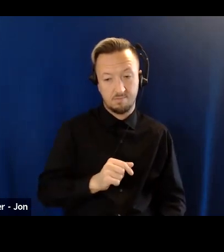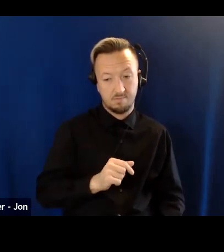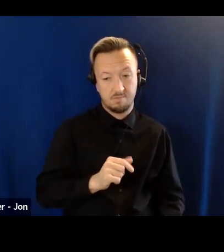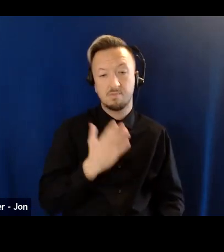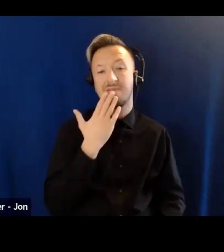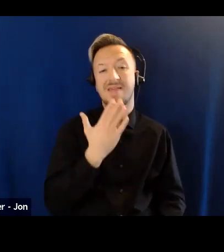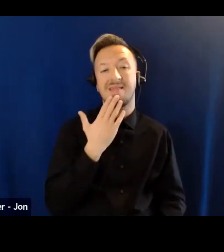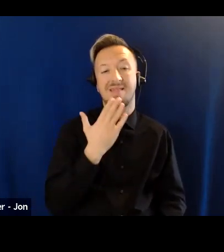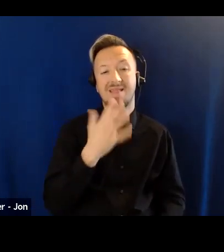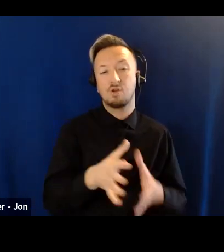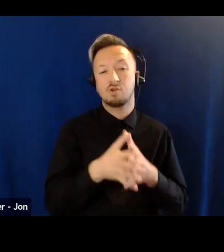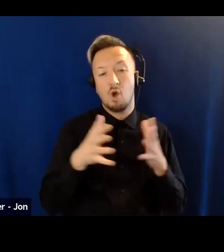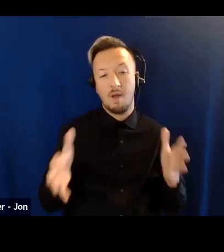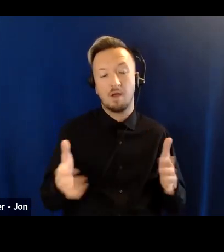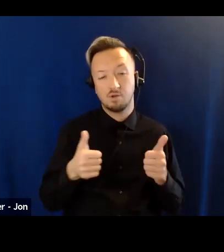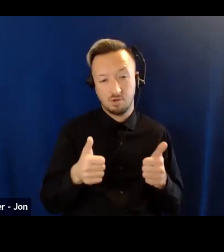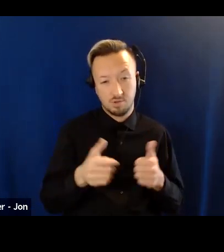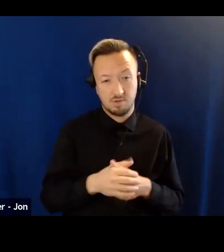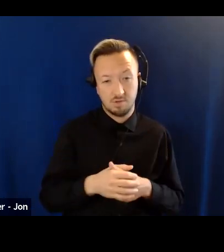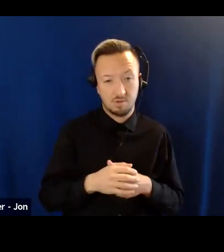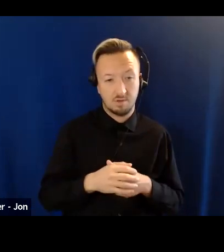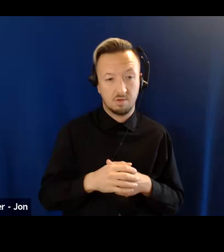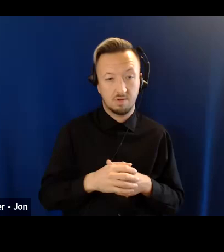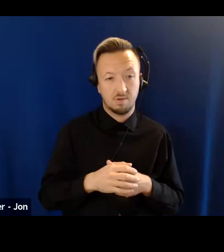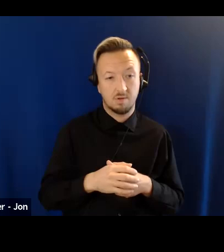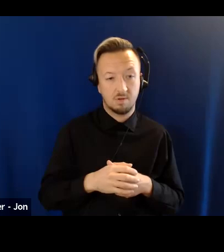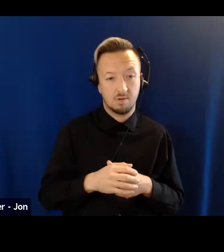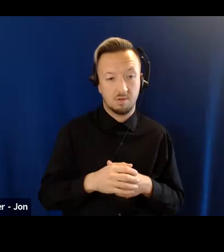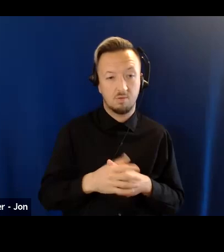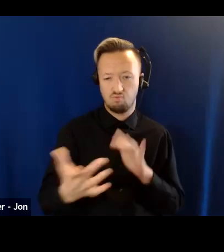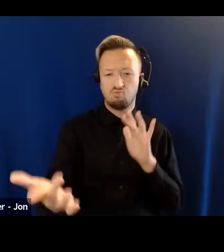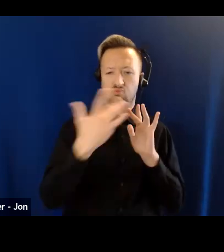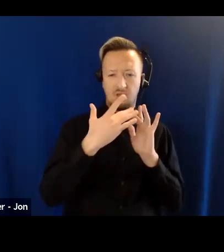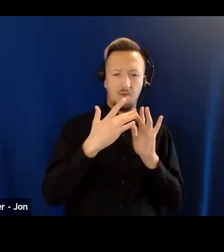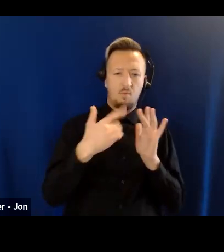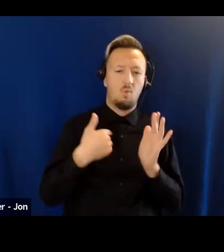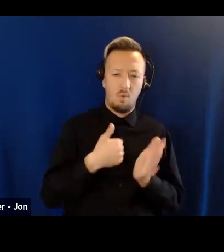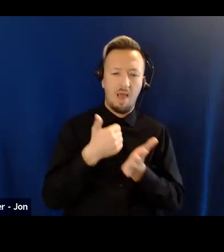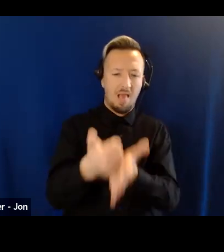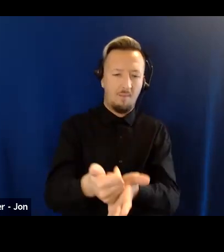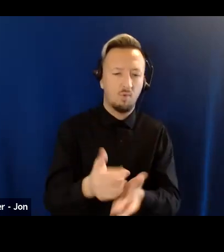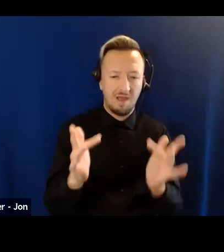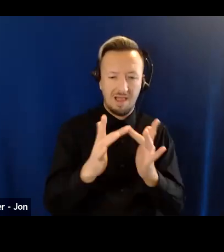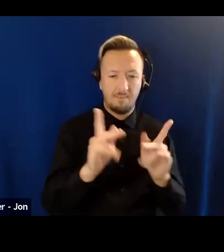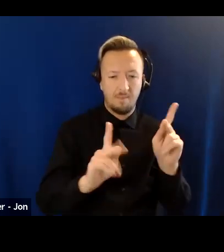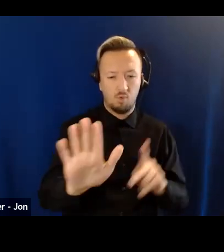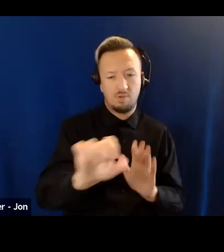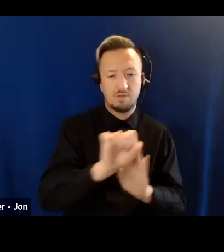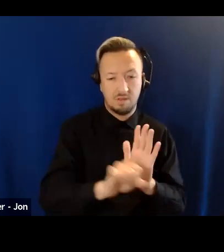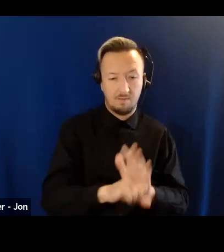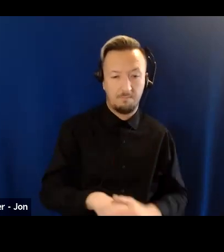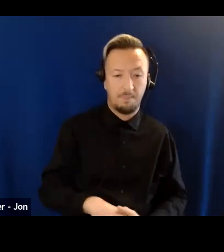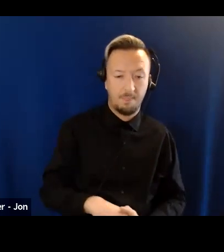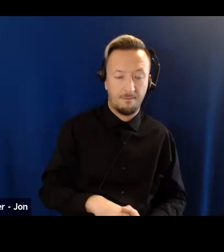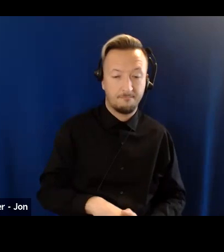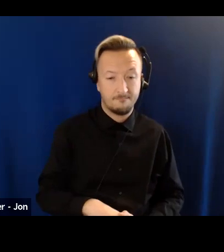Thank you so much. Thank you. Reach out to us and we'll be sure to connect you with folks in your state. Right now from